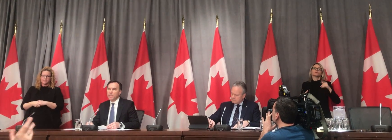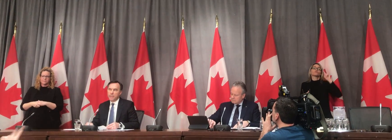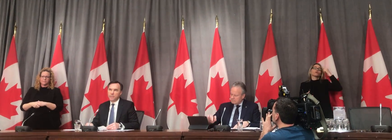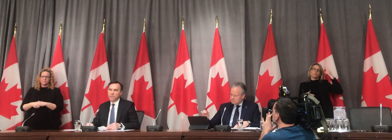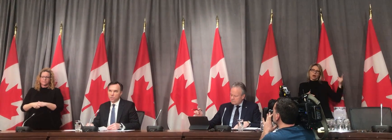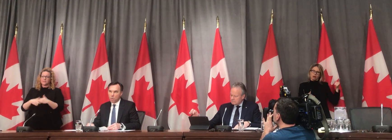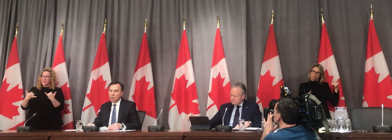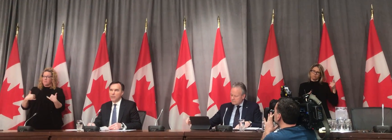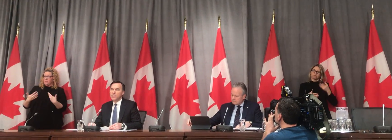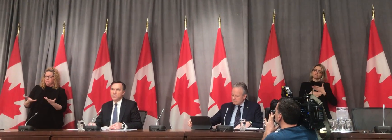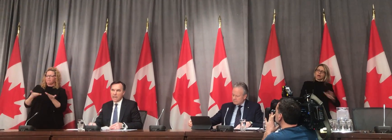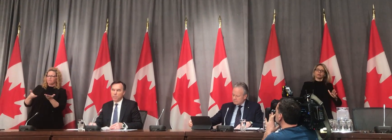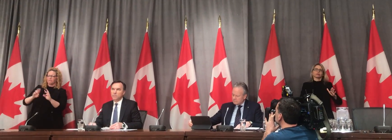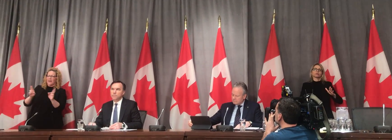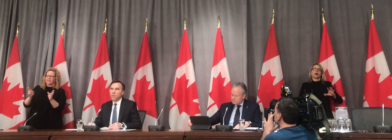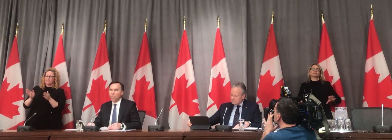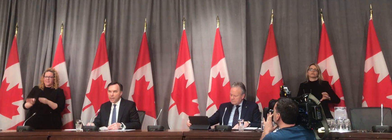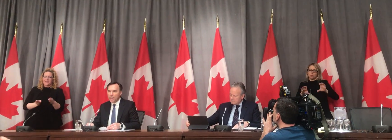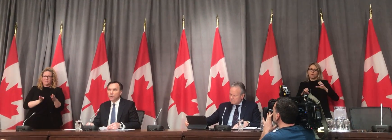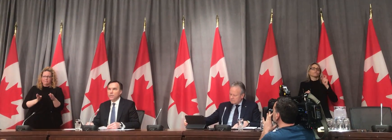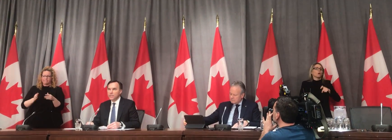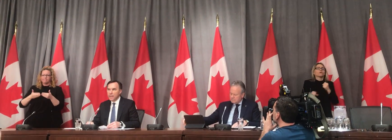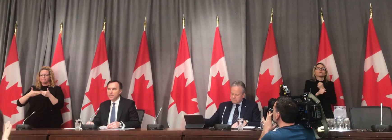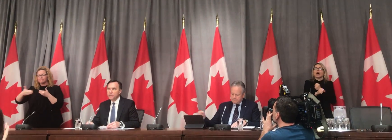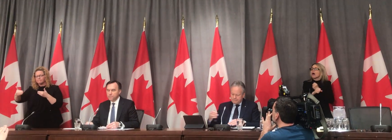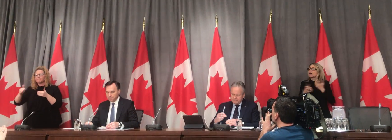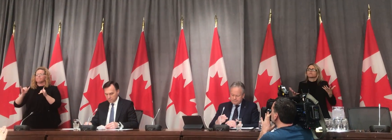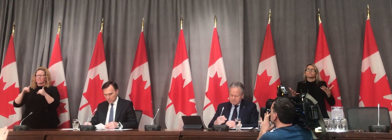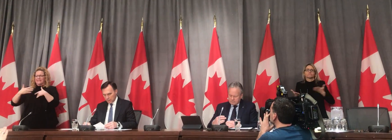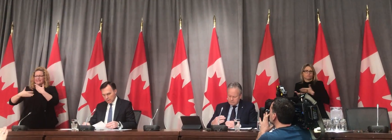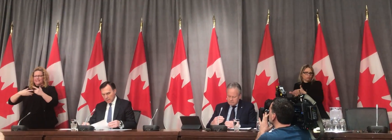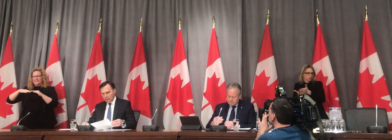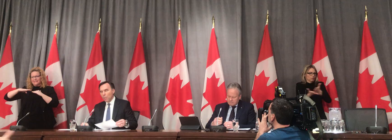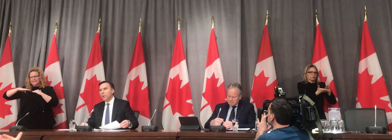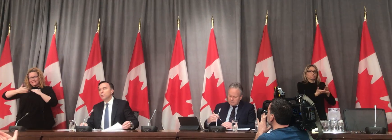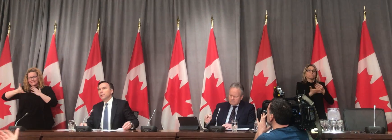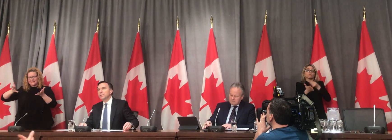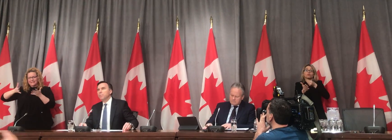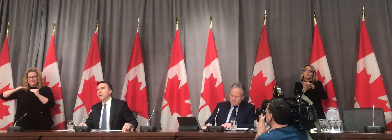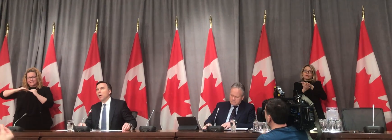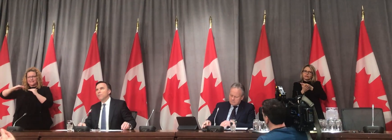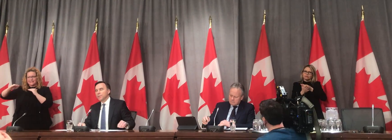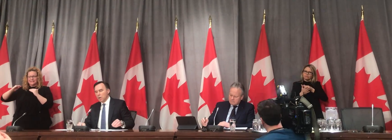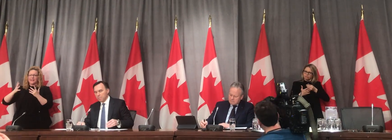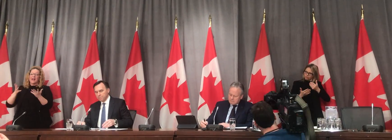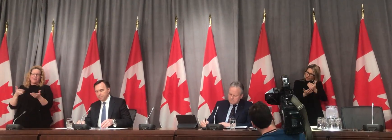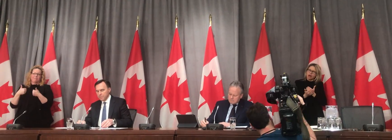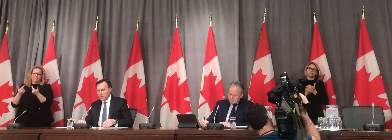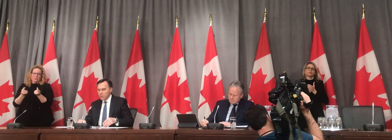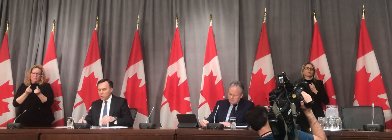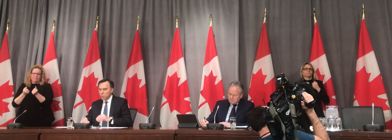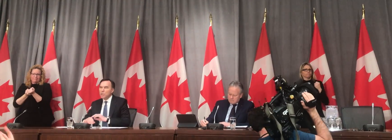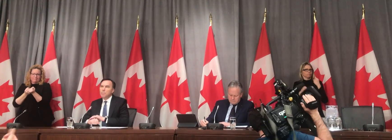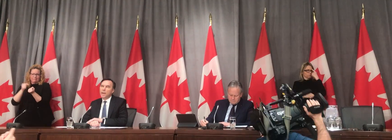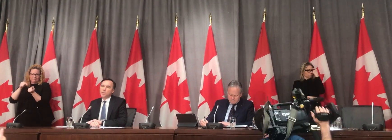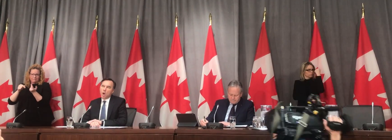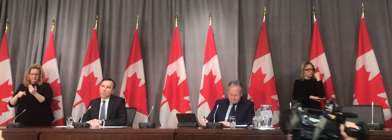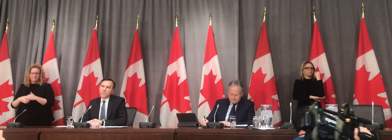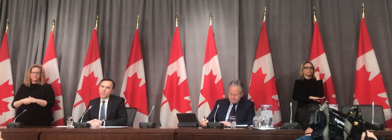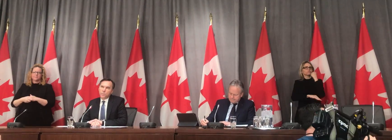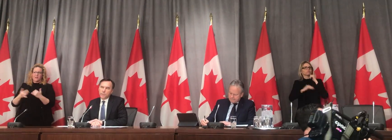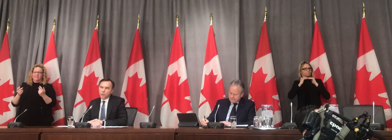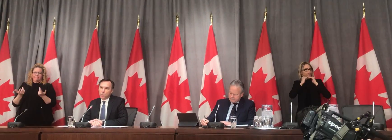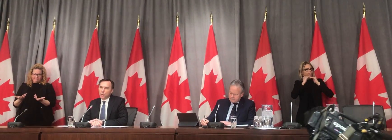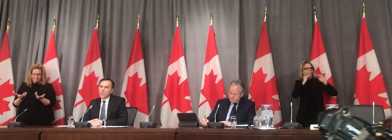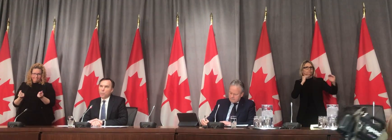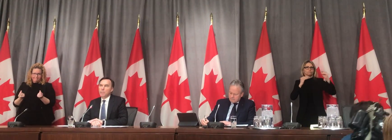our economy strong and stable, whatever it takes. I want to address something off the top. Usually my job